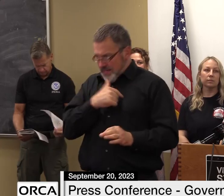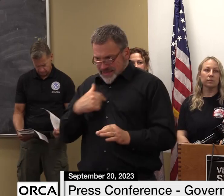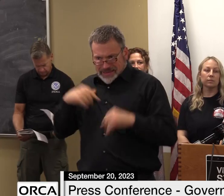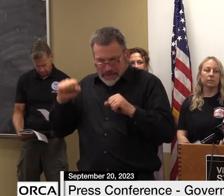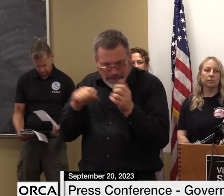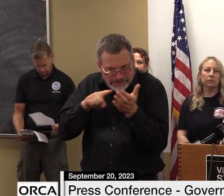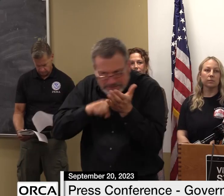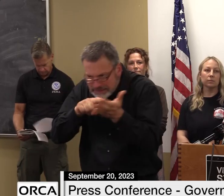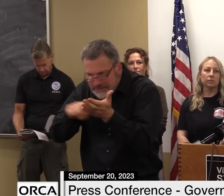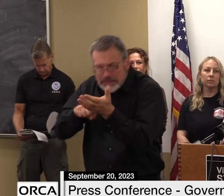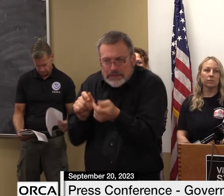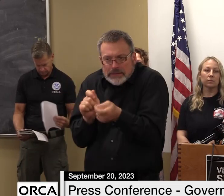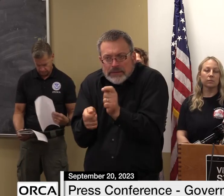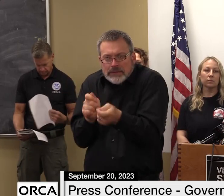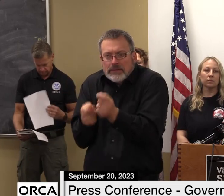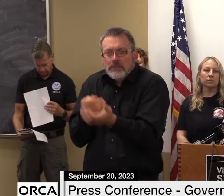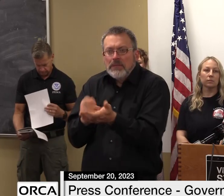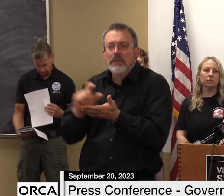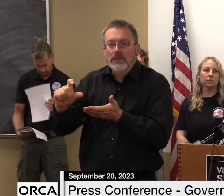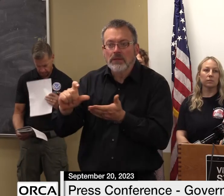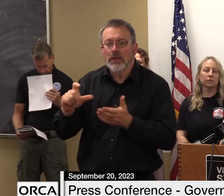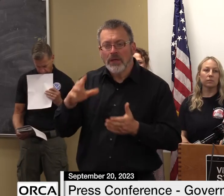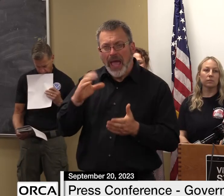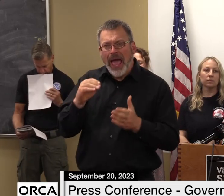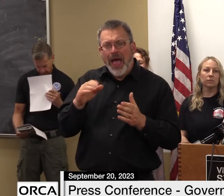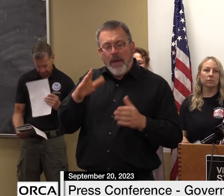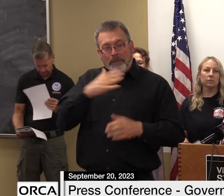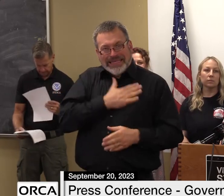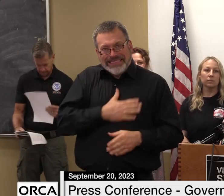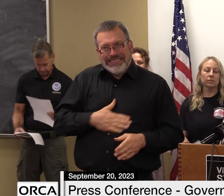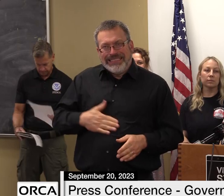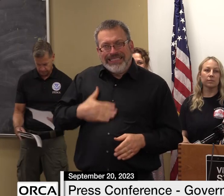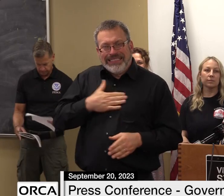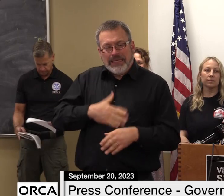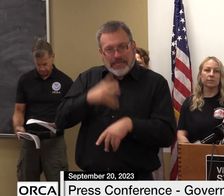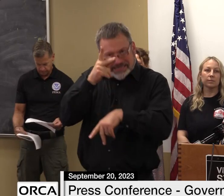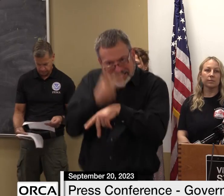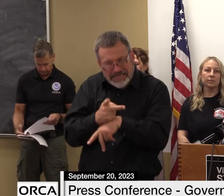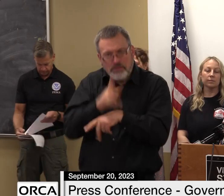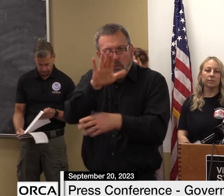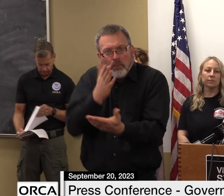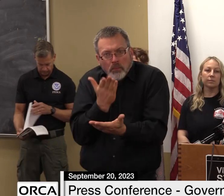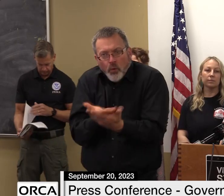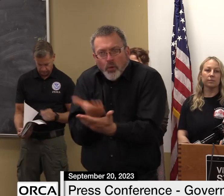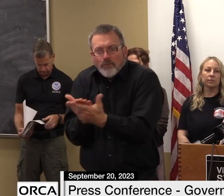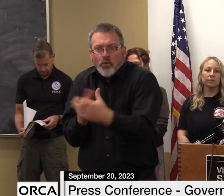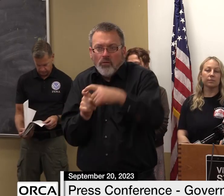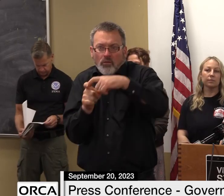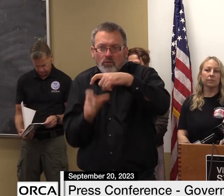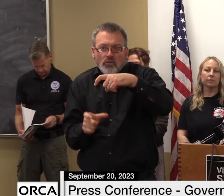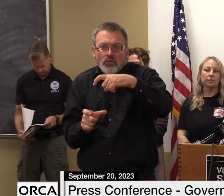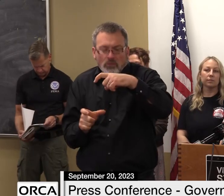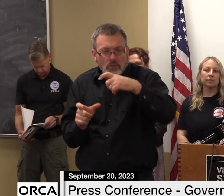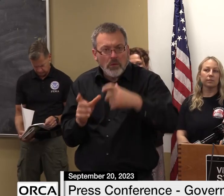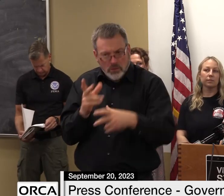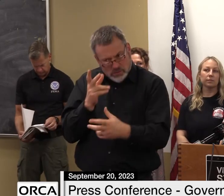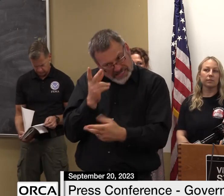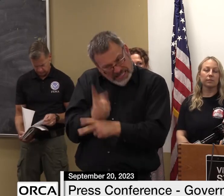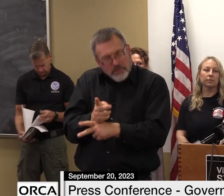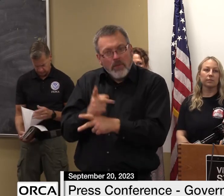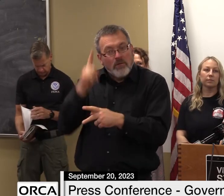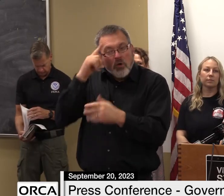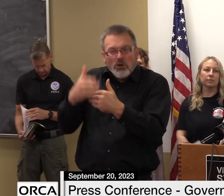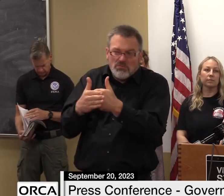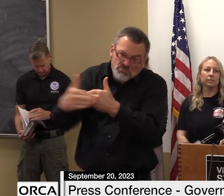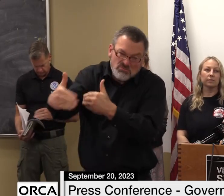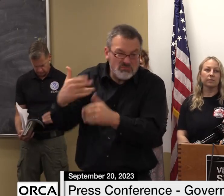your receipts, please keep your receipts, I would recommend for at least 2 or 3 years. Because you don't know,